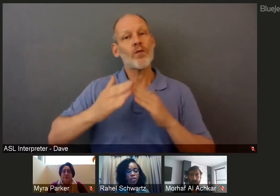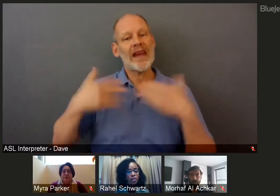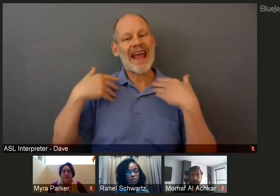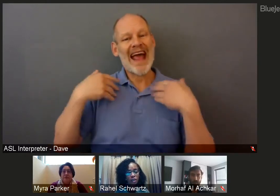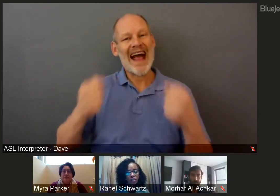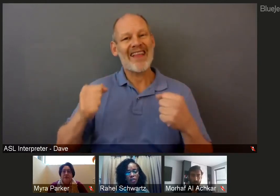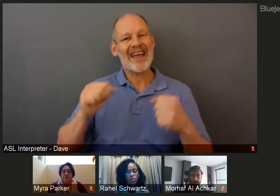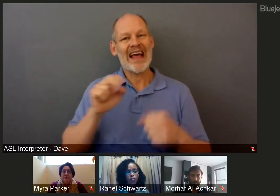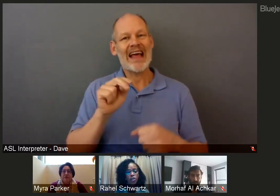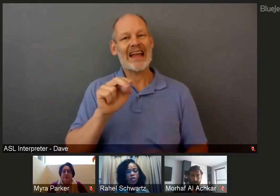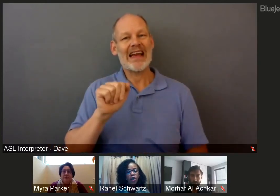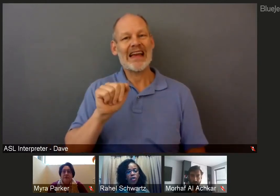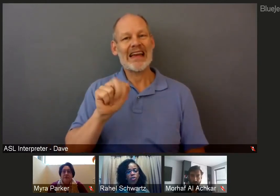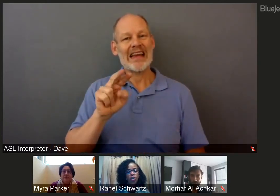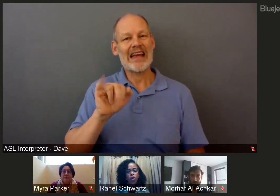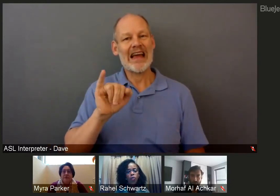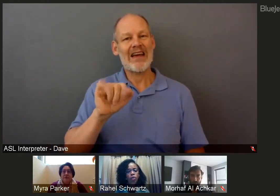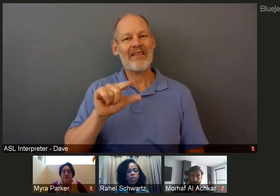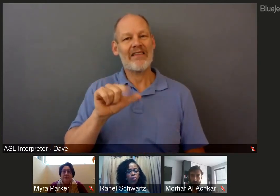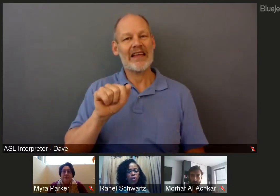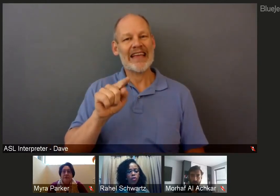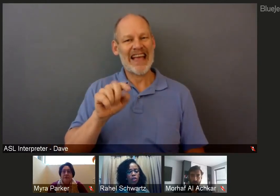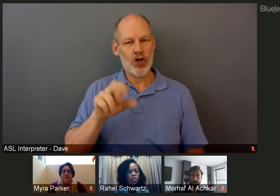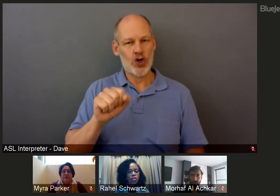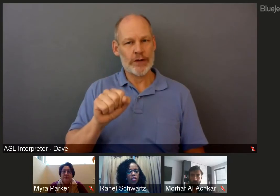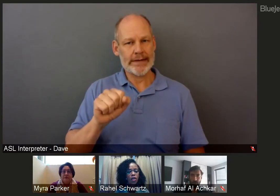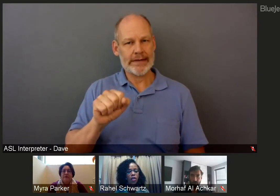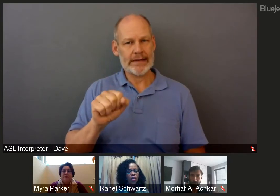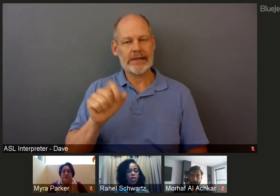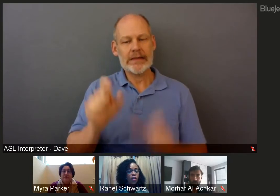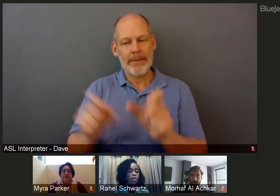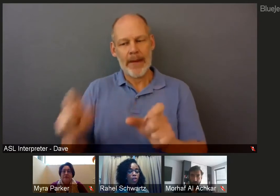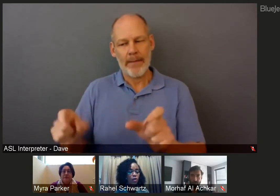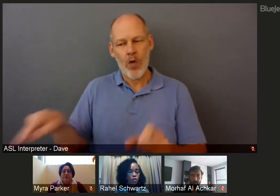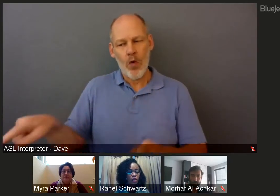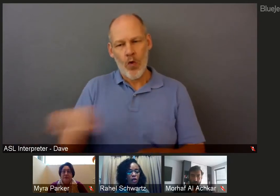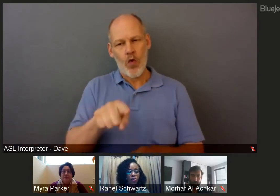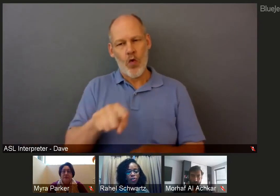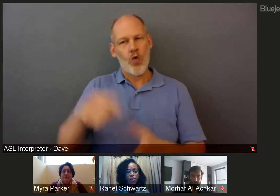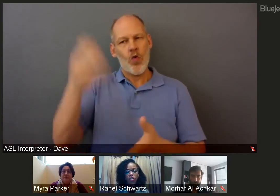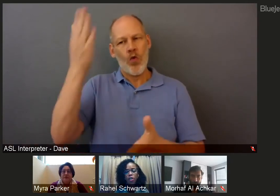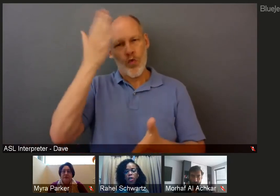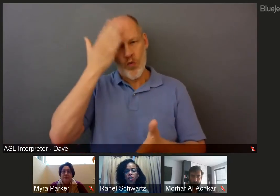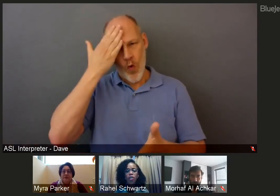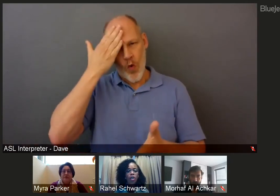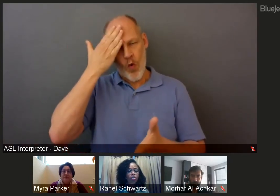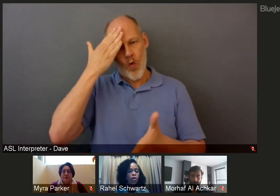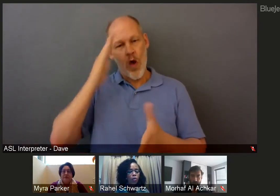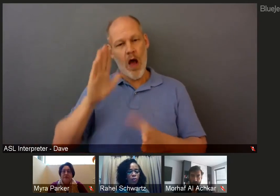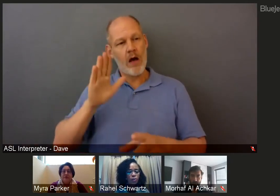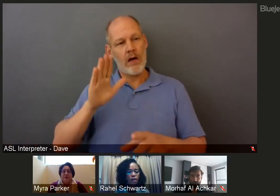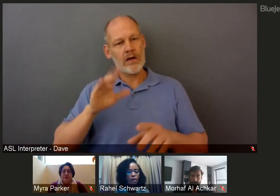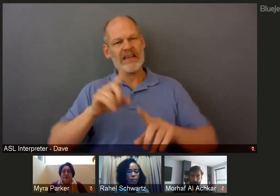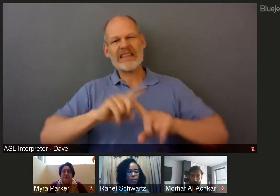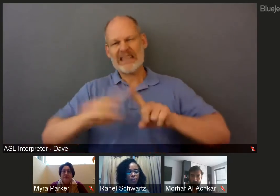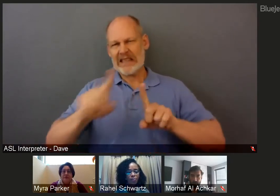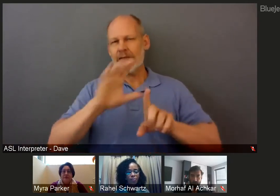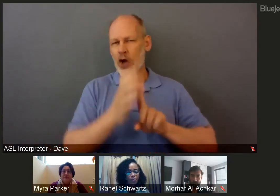to facilitate and to engage with the communities. They know the culture, they